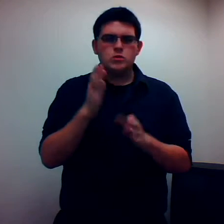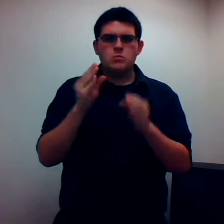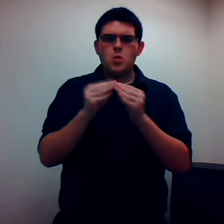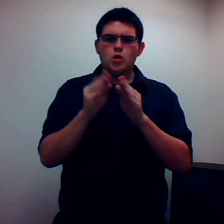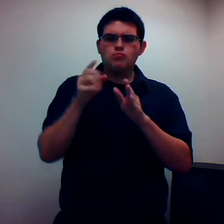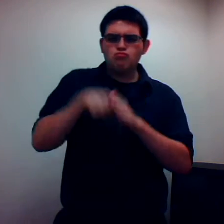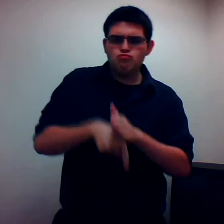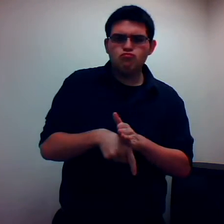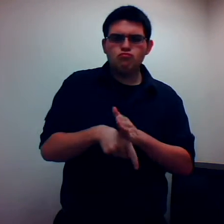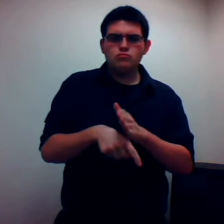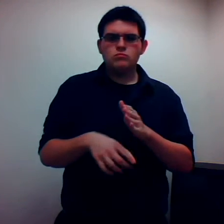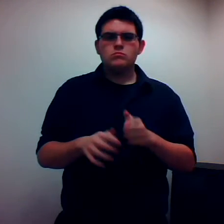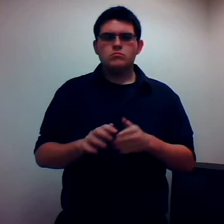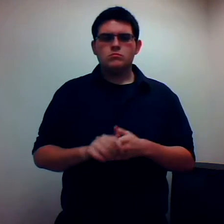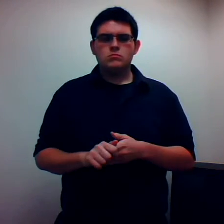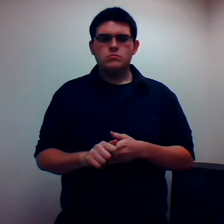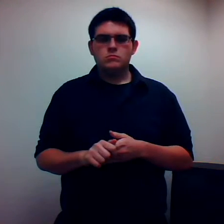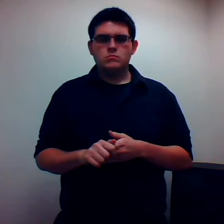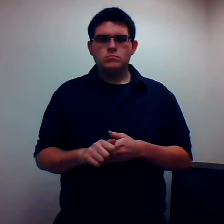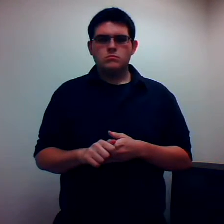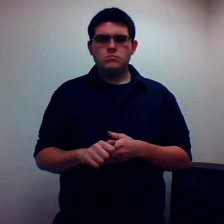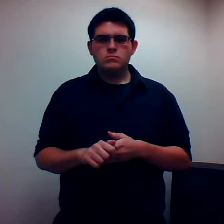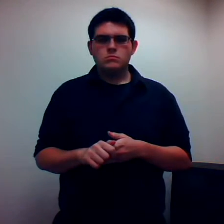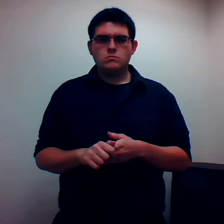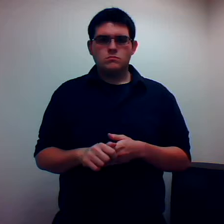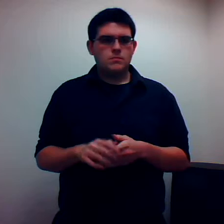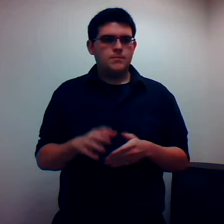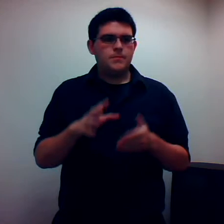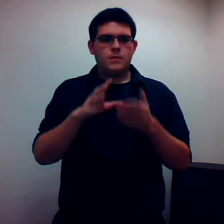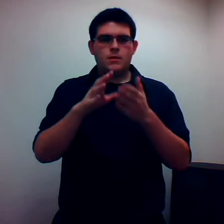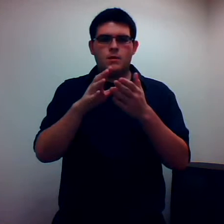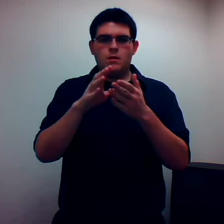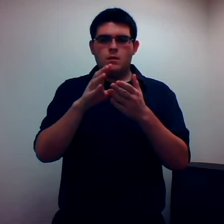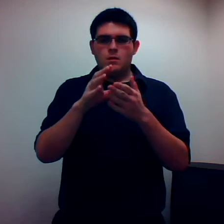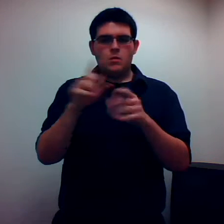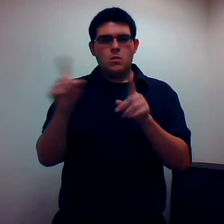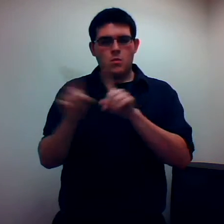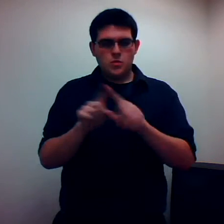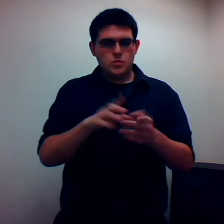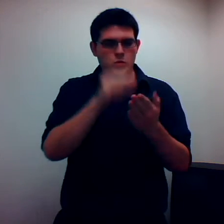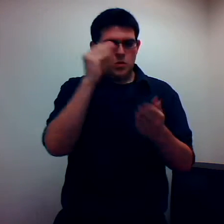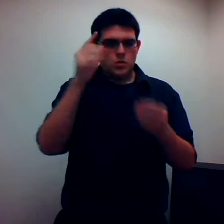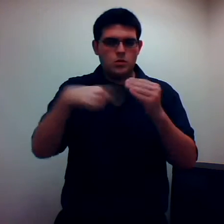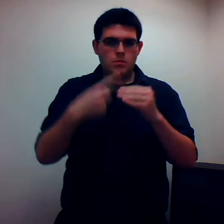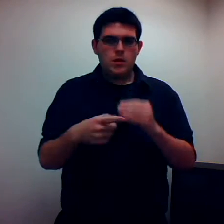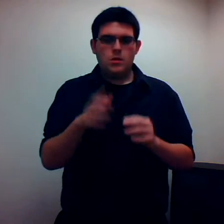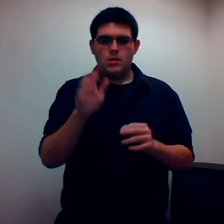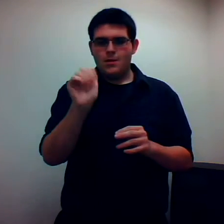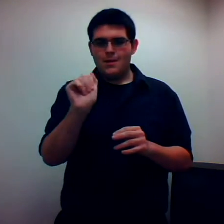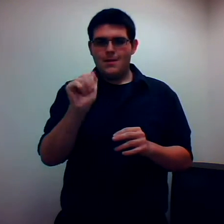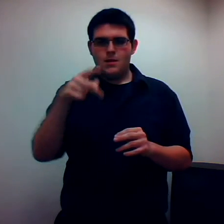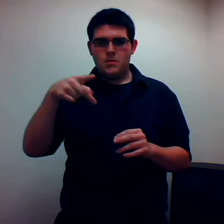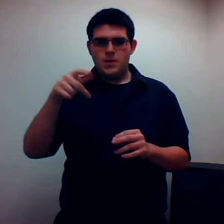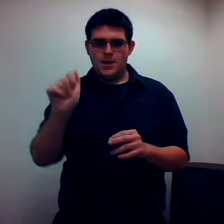They learned about writing the psychology paper, APA style, and how to put the paper together,